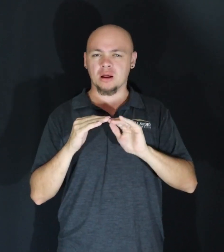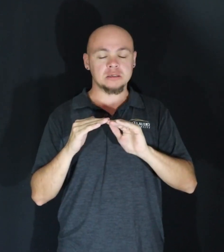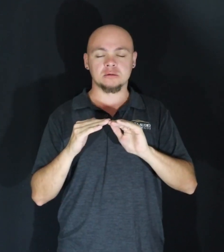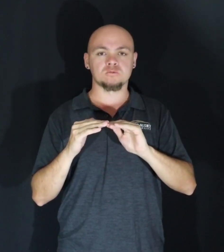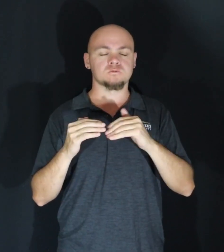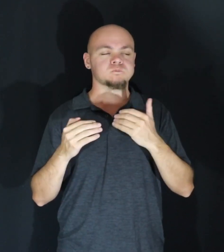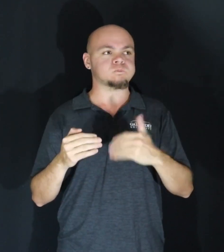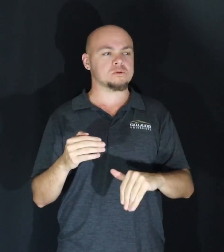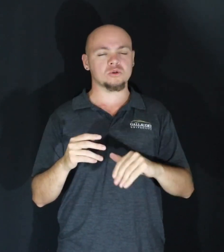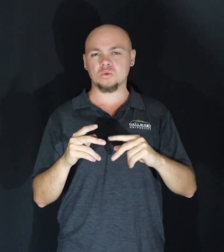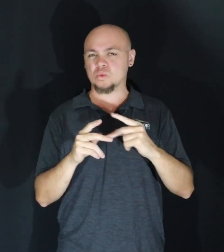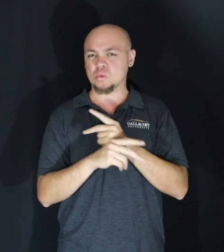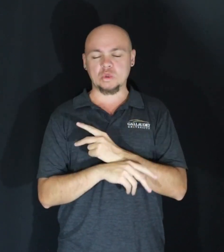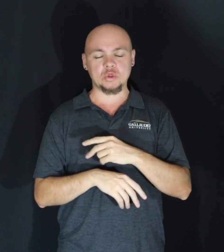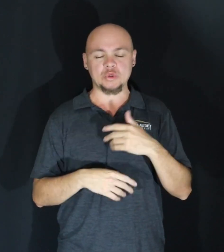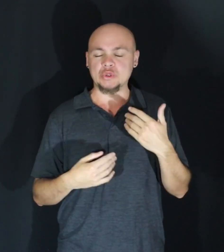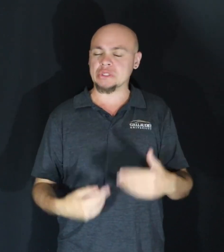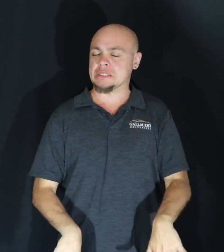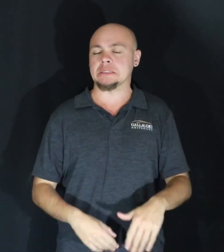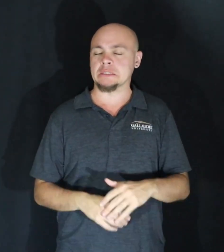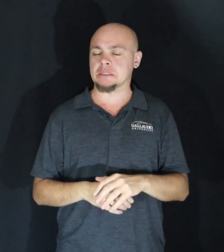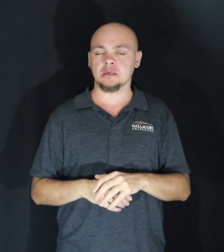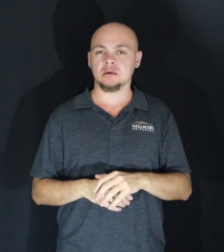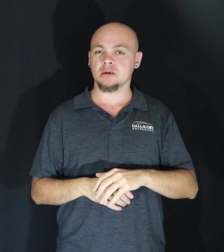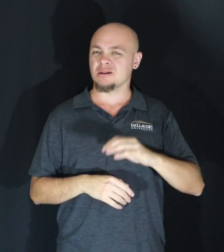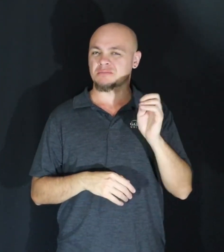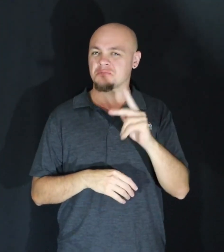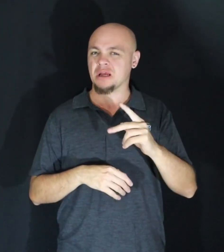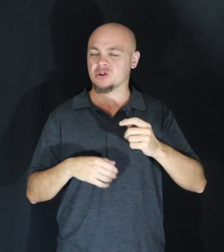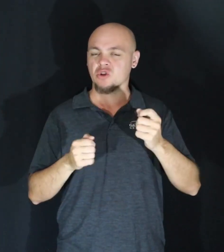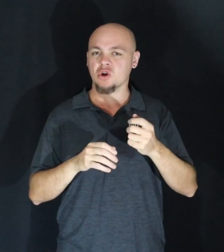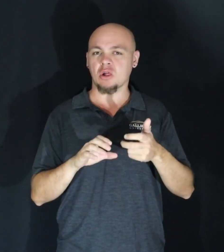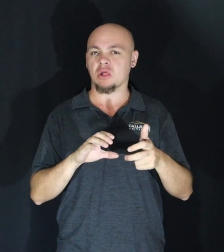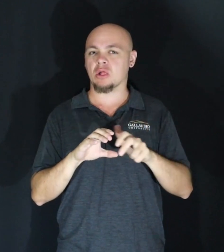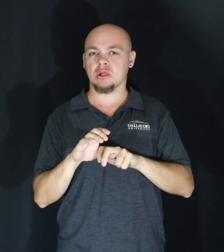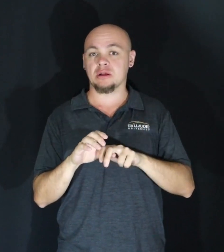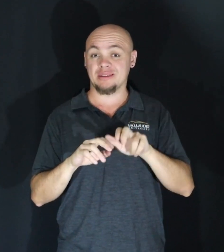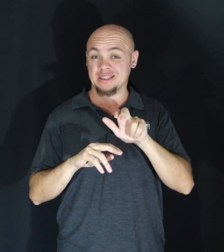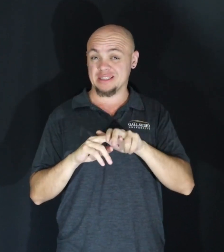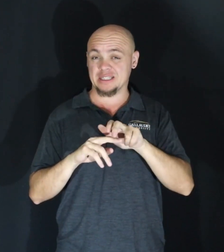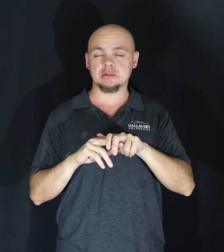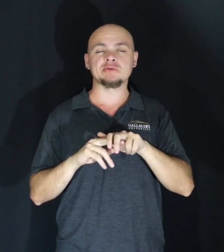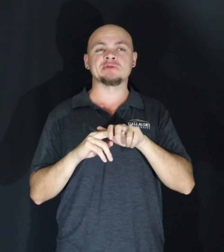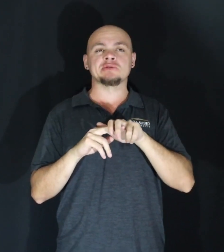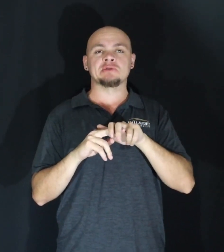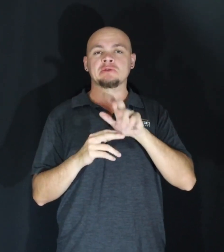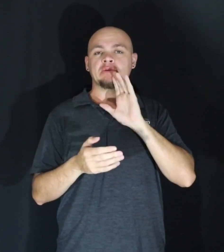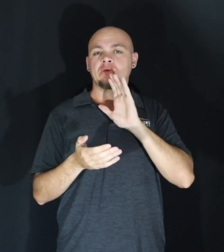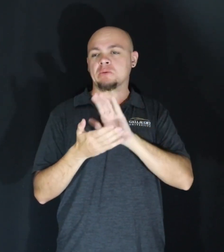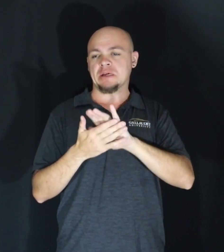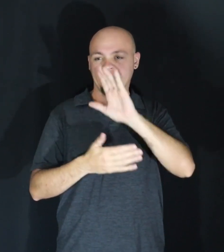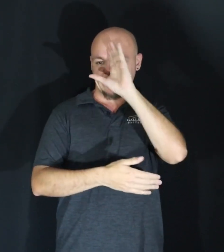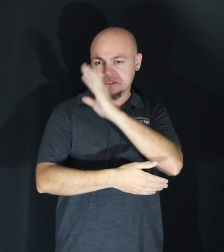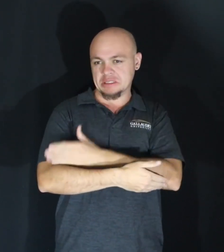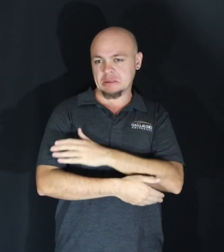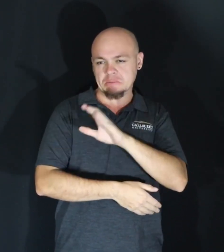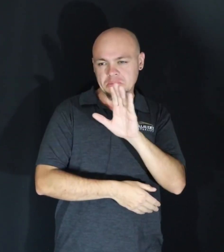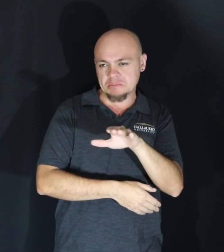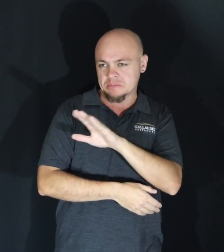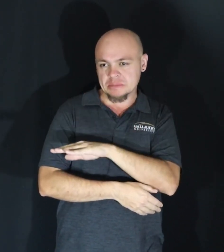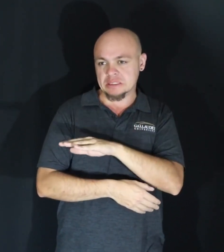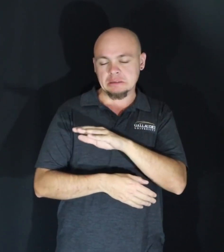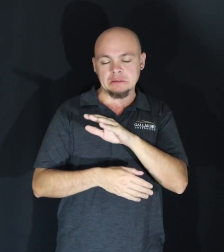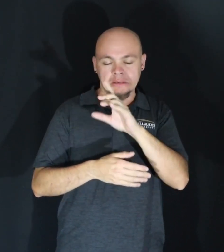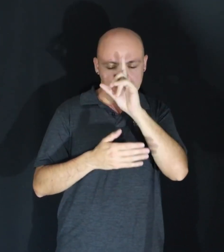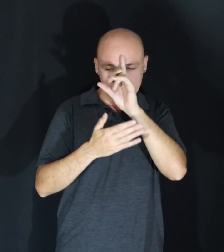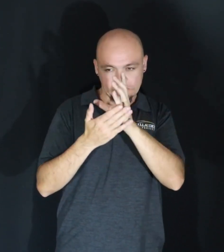heartburn. I made my way back to the car and slumped into the seat and said to my wife and son, I don't want to freak you